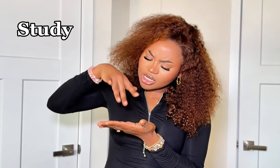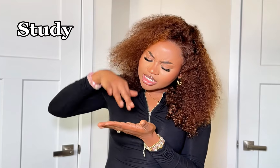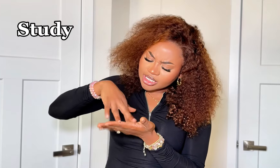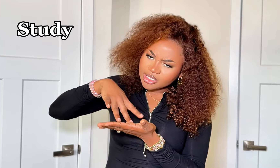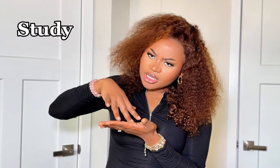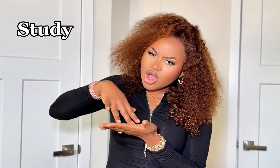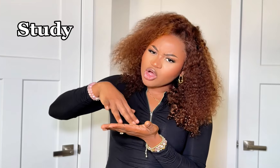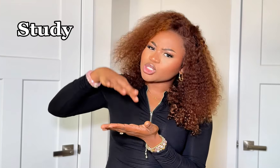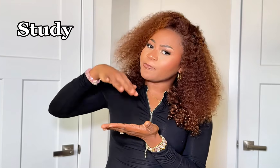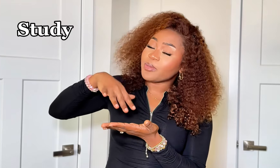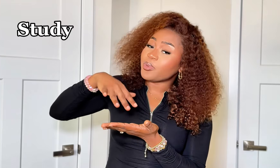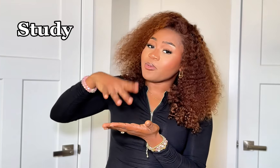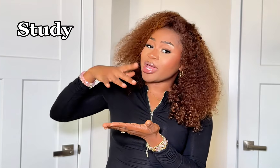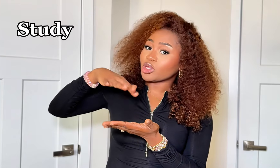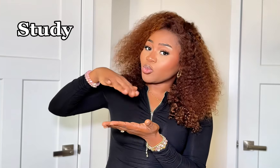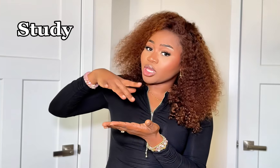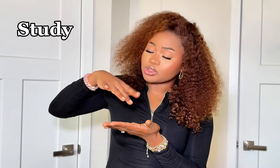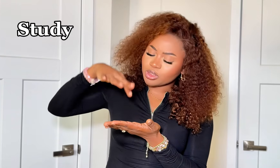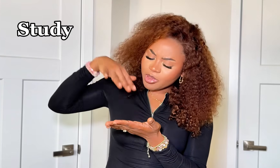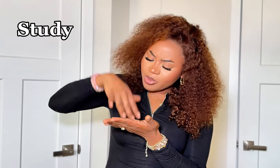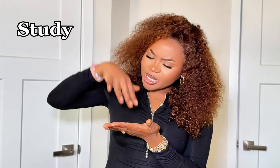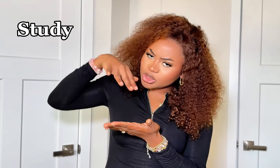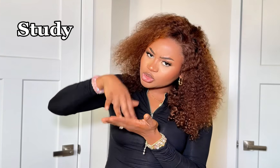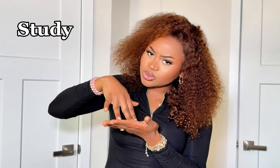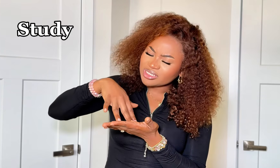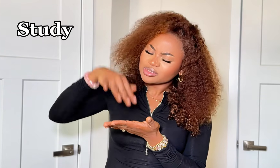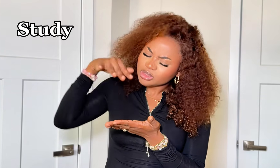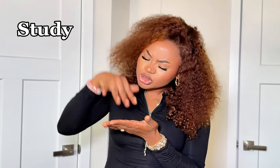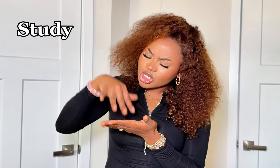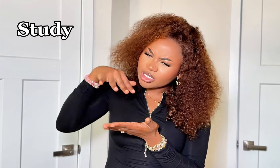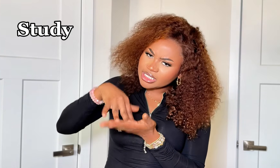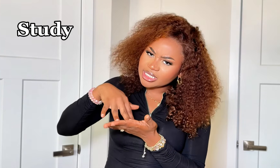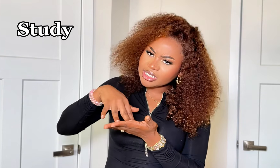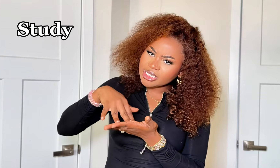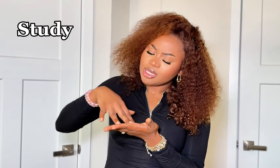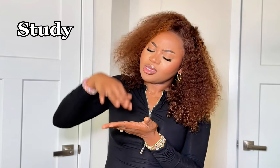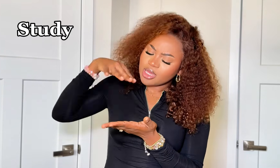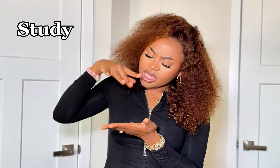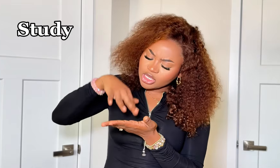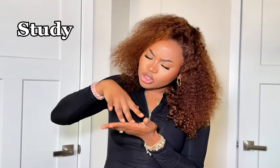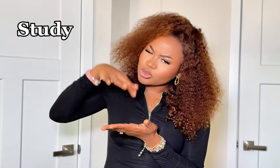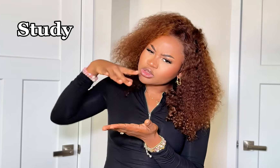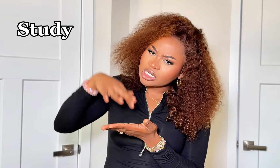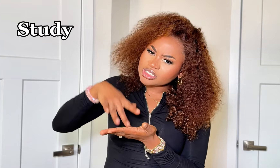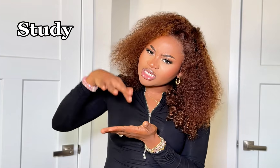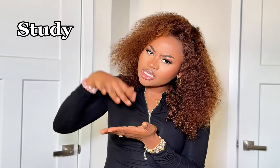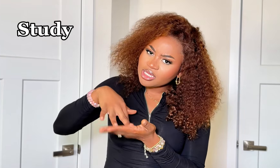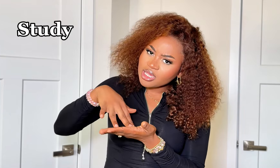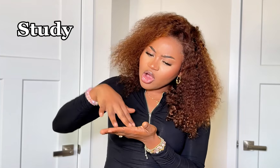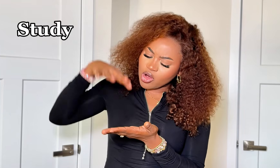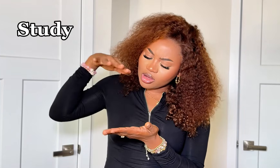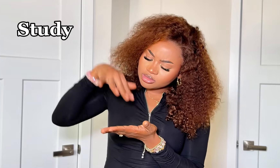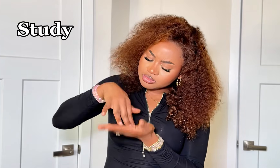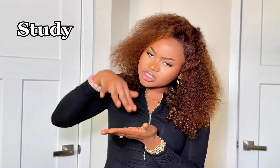Study. Or some people might not wiggle, some people might just do this. Study. Either you do study or